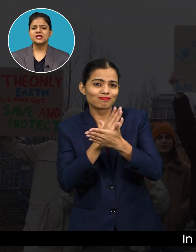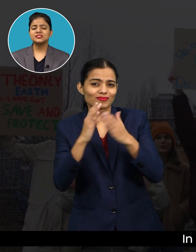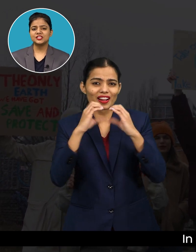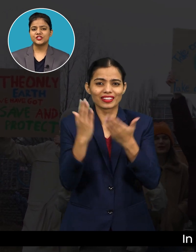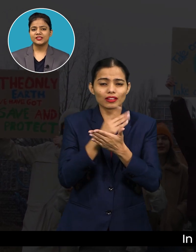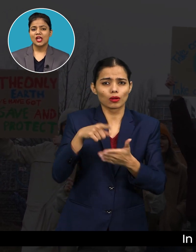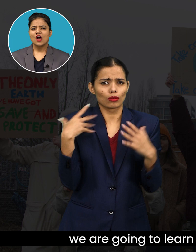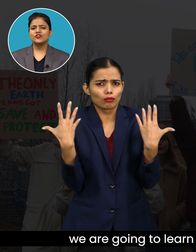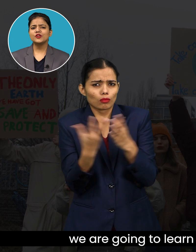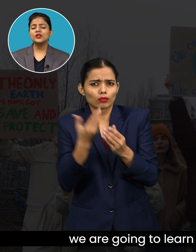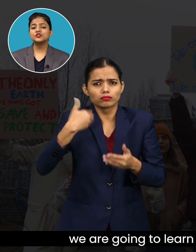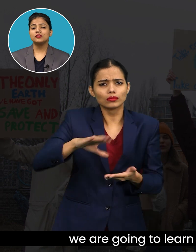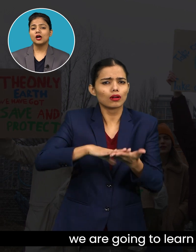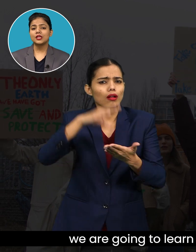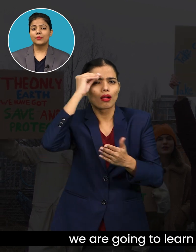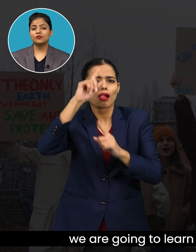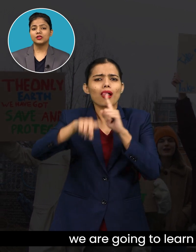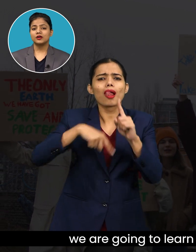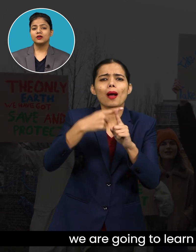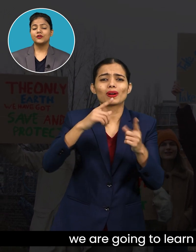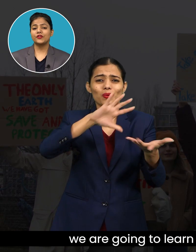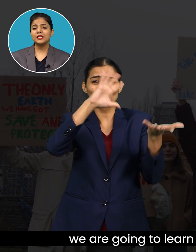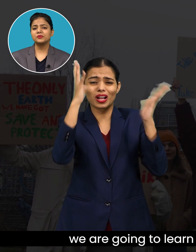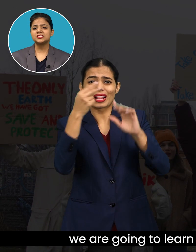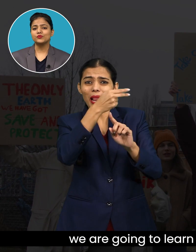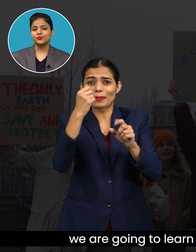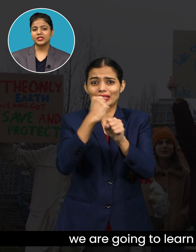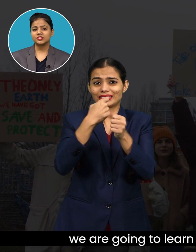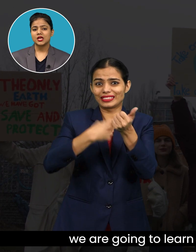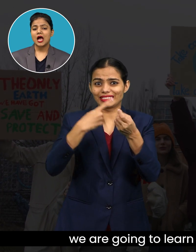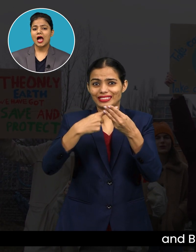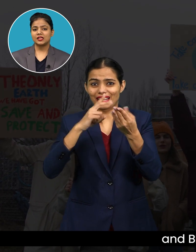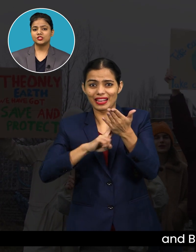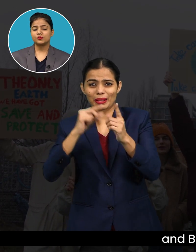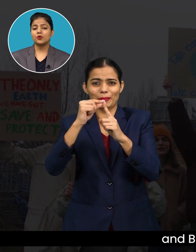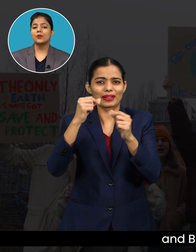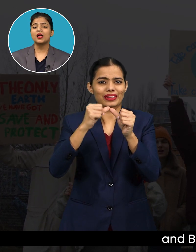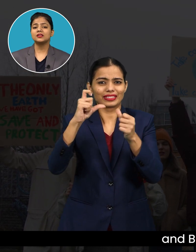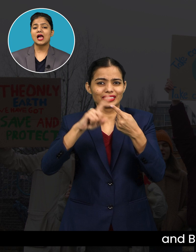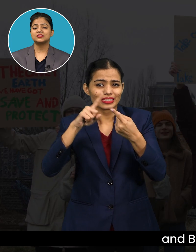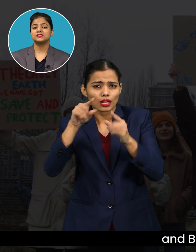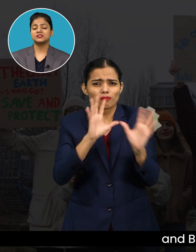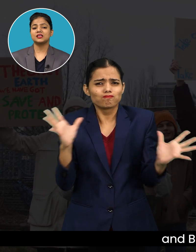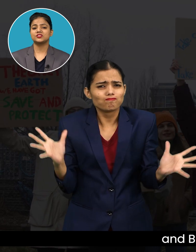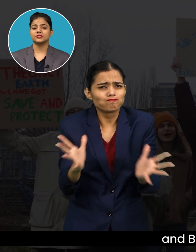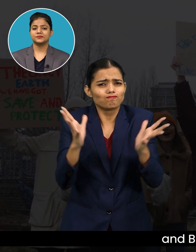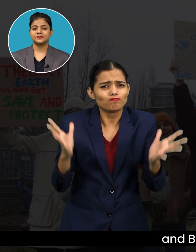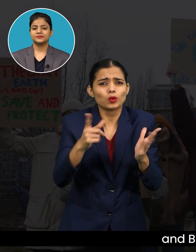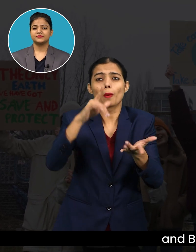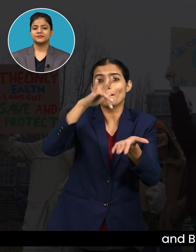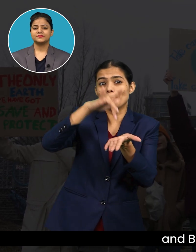In today's session, we are going to learn about the Greenpeace movement and Bhopal gas